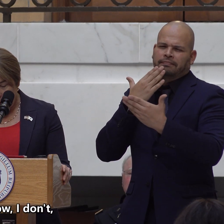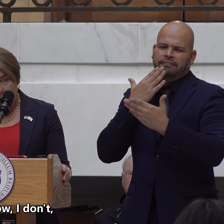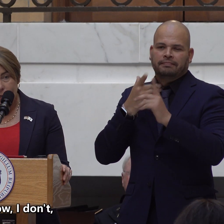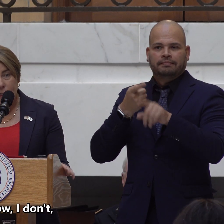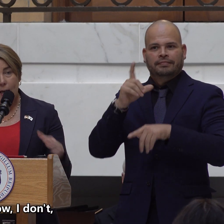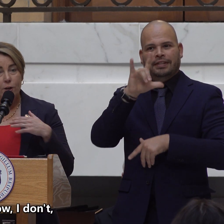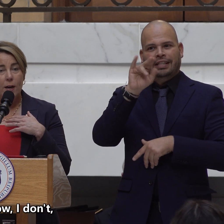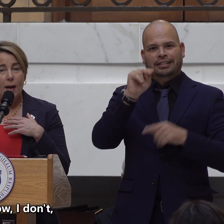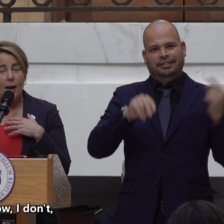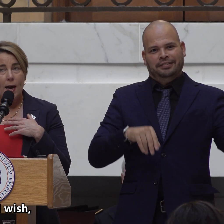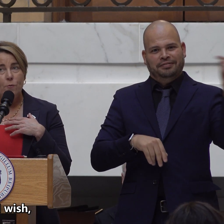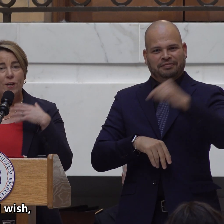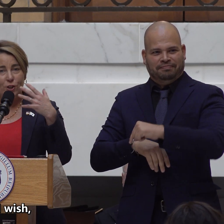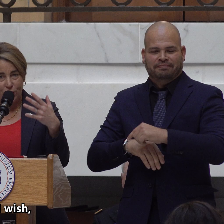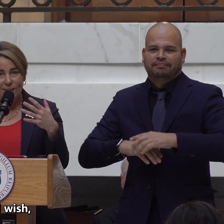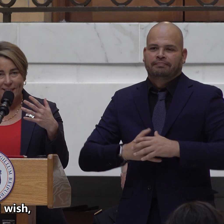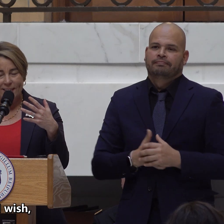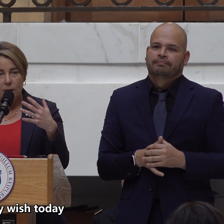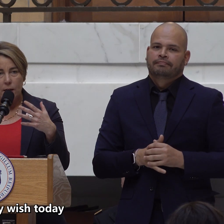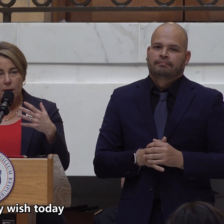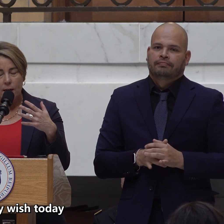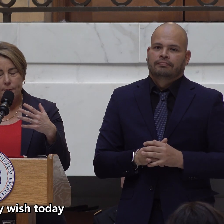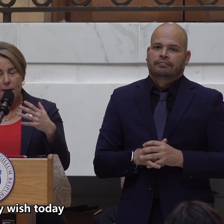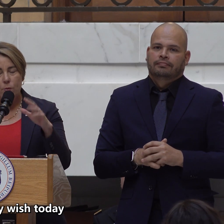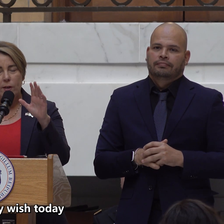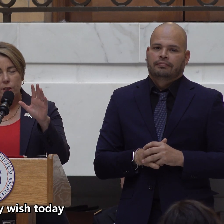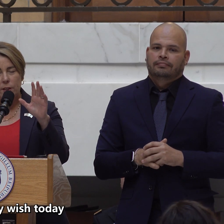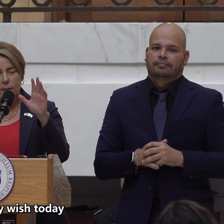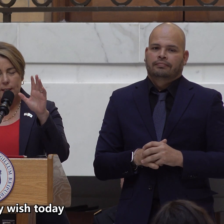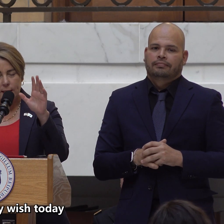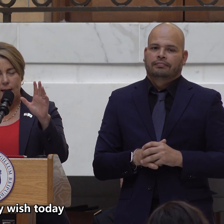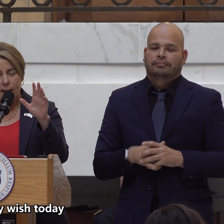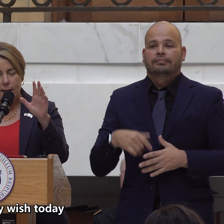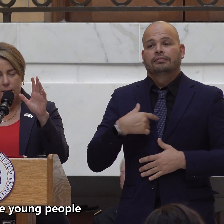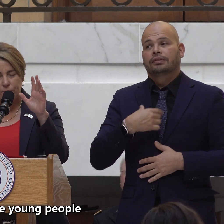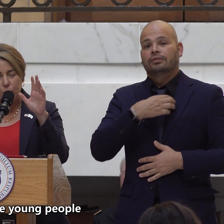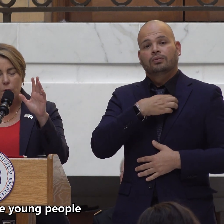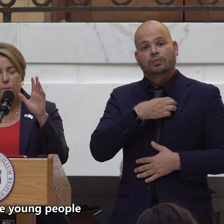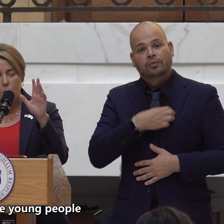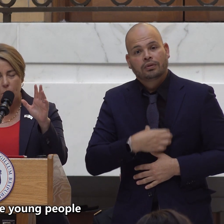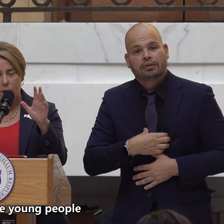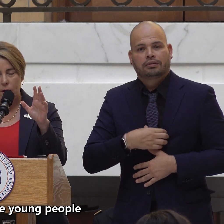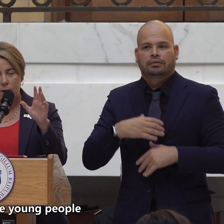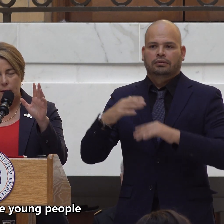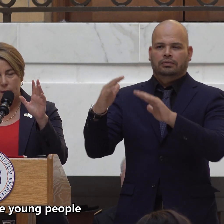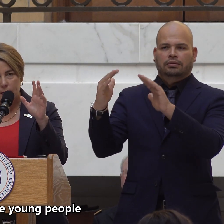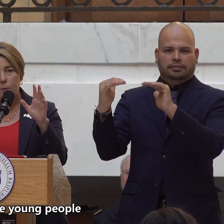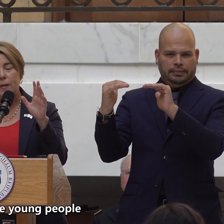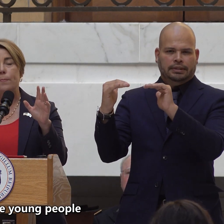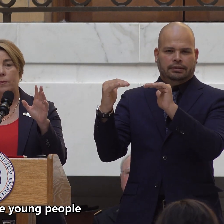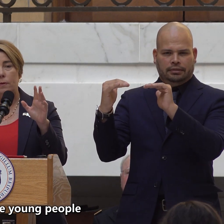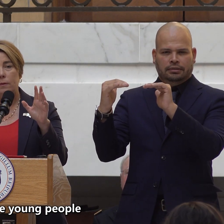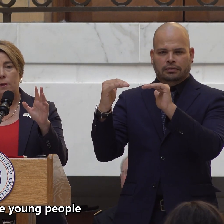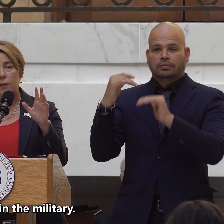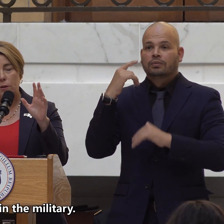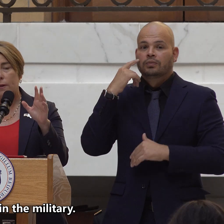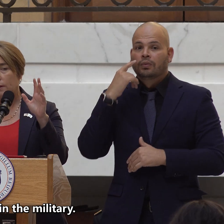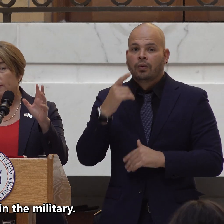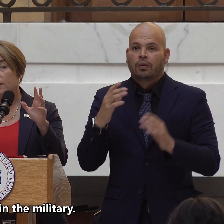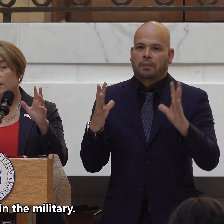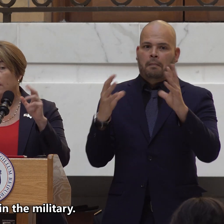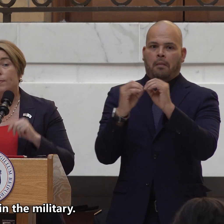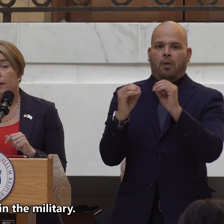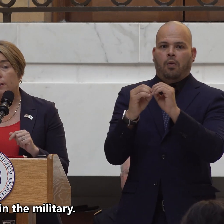You know, I wish, and my wish today is for more young people